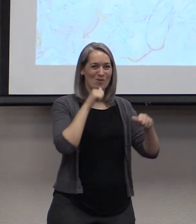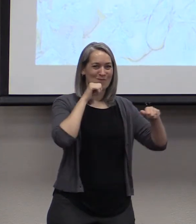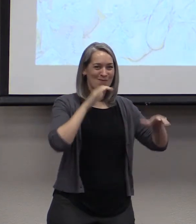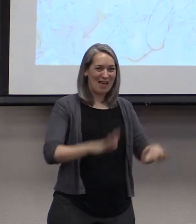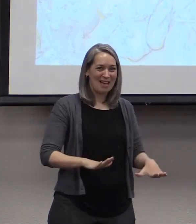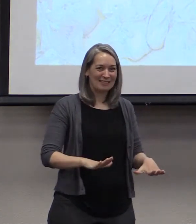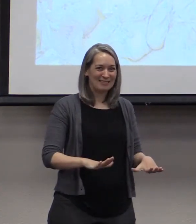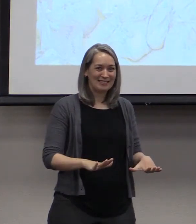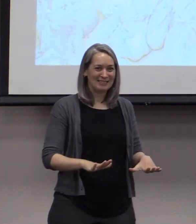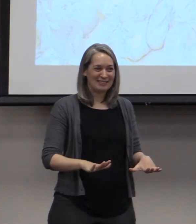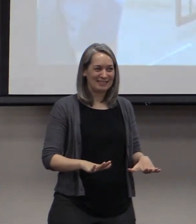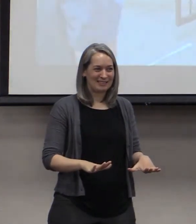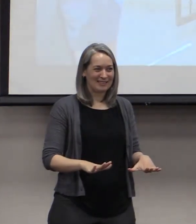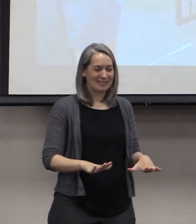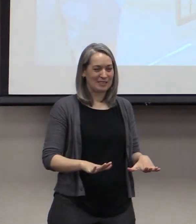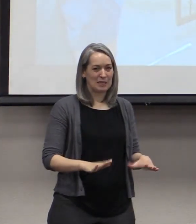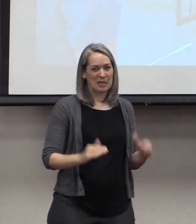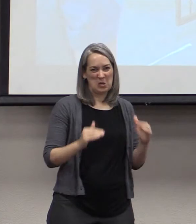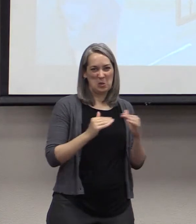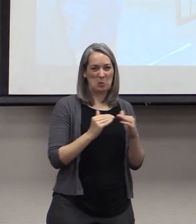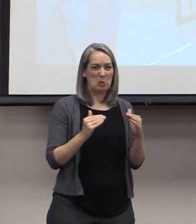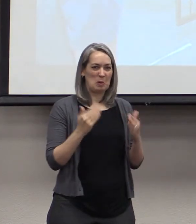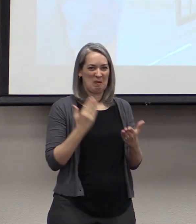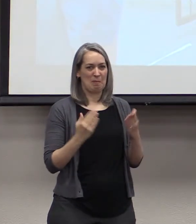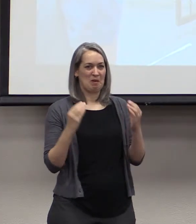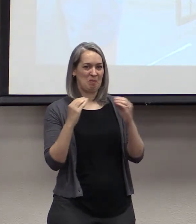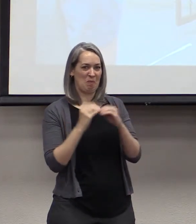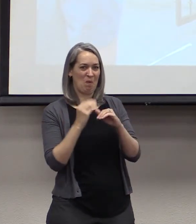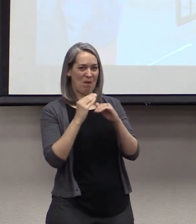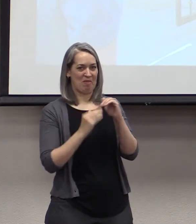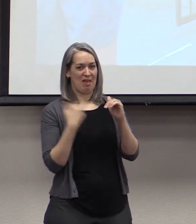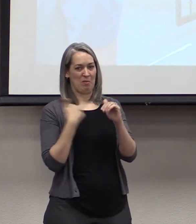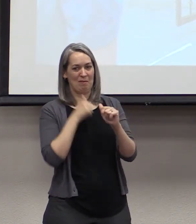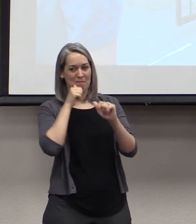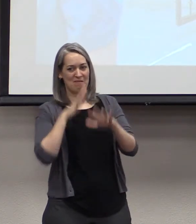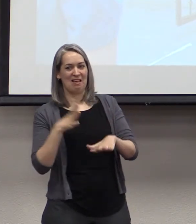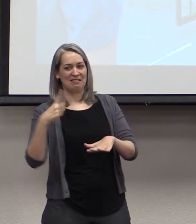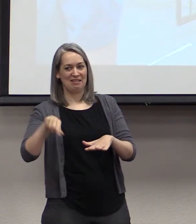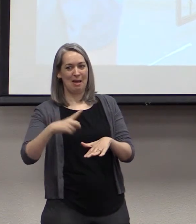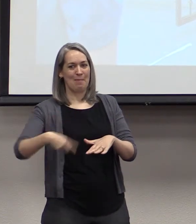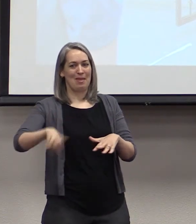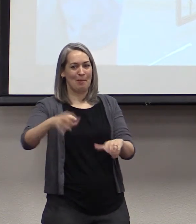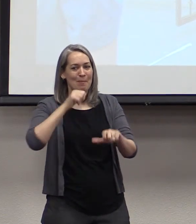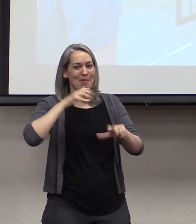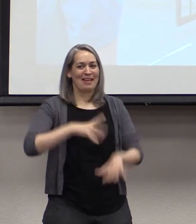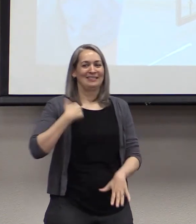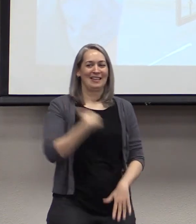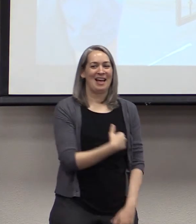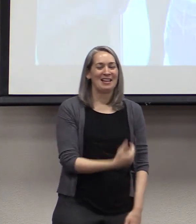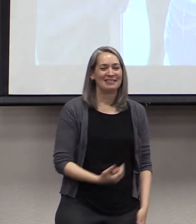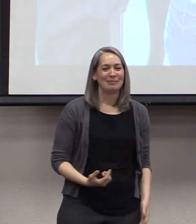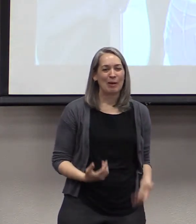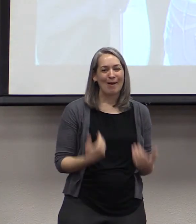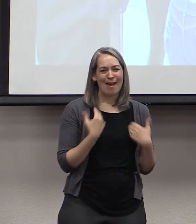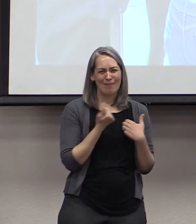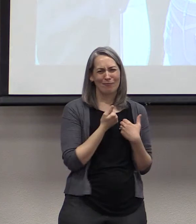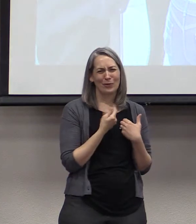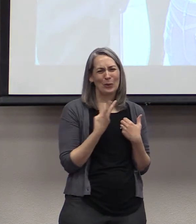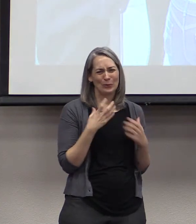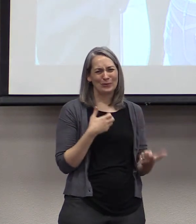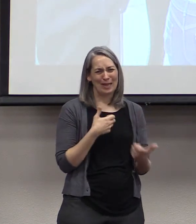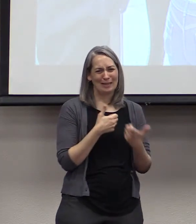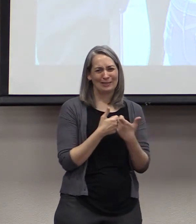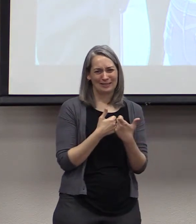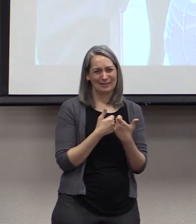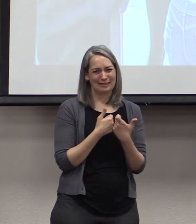blessed at least as much, if not more, than I feel like we blessed these kids. But it certainly came with a few challenges, and I wanted to share that. I think the